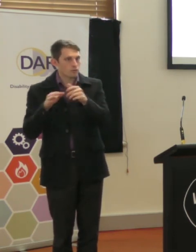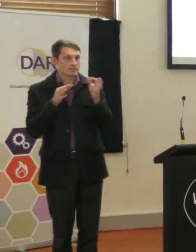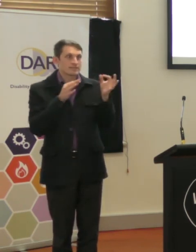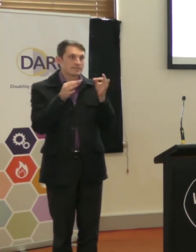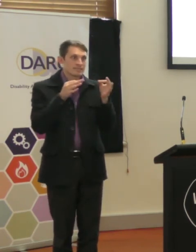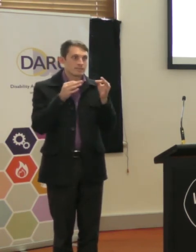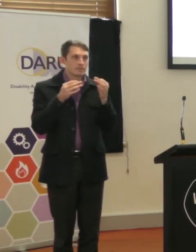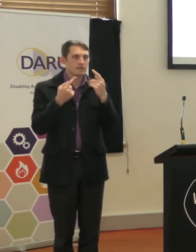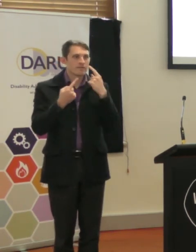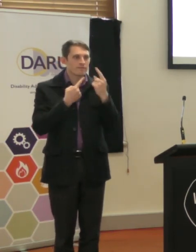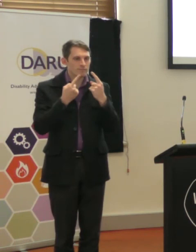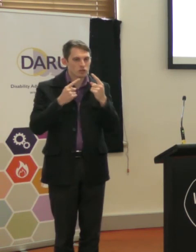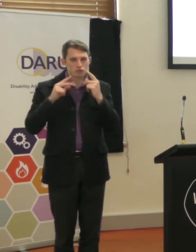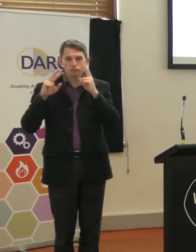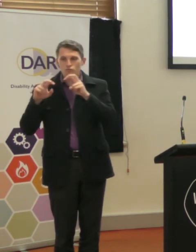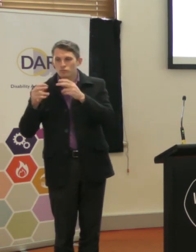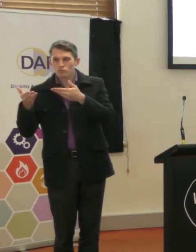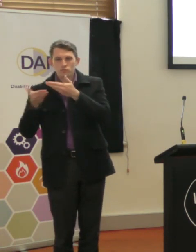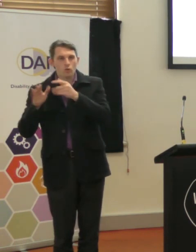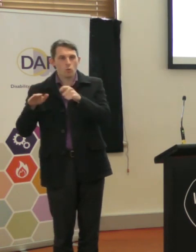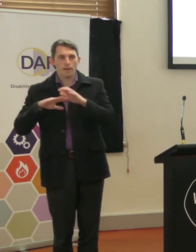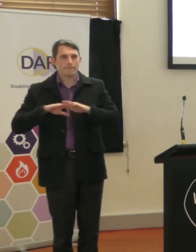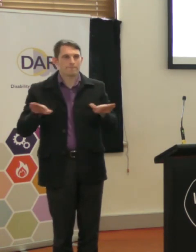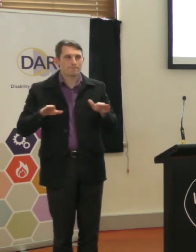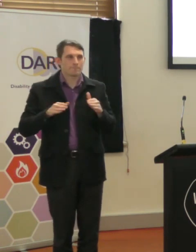information is all really heavily protected. Yeah.